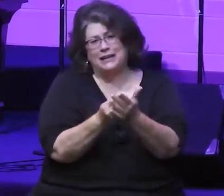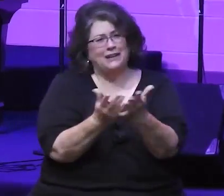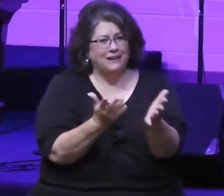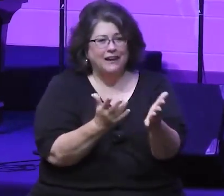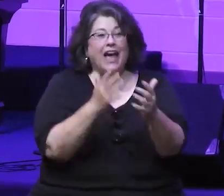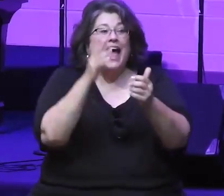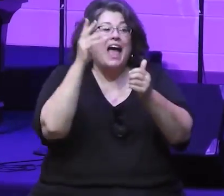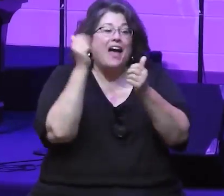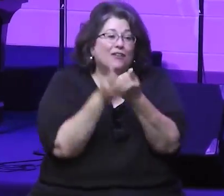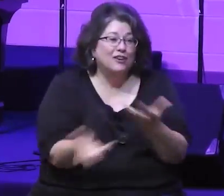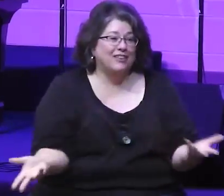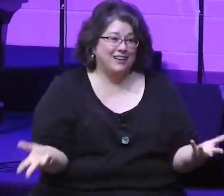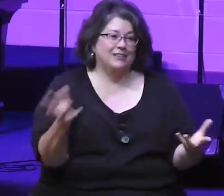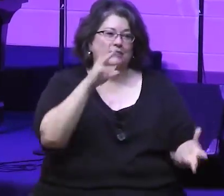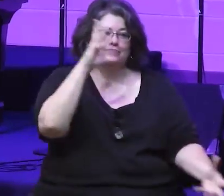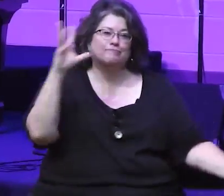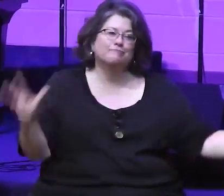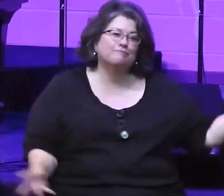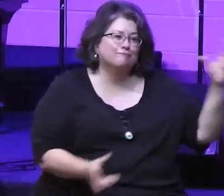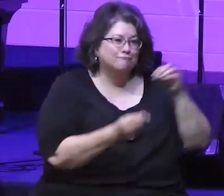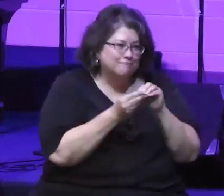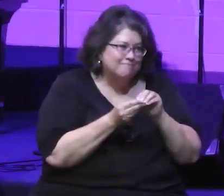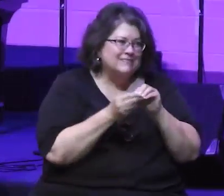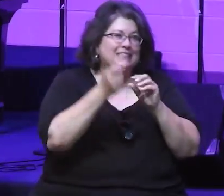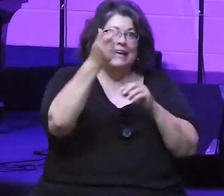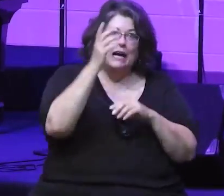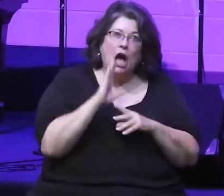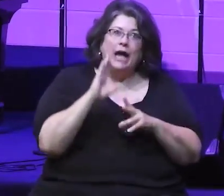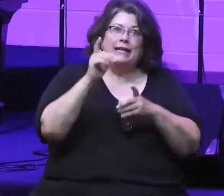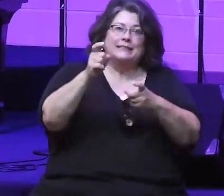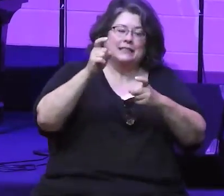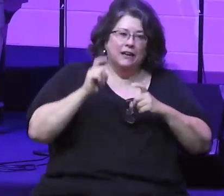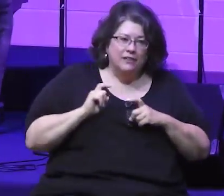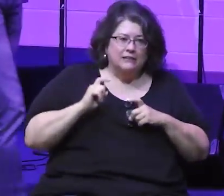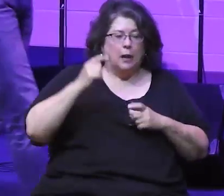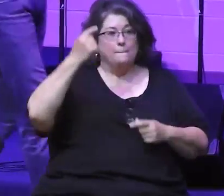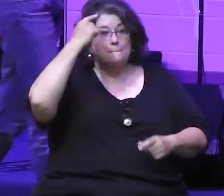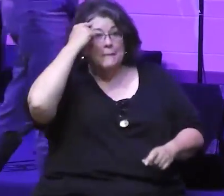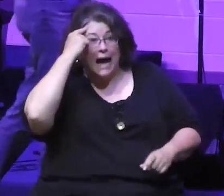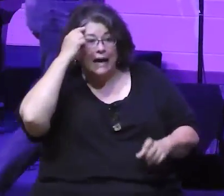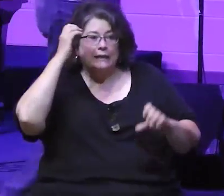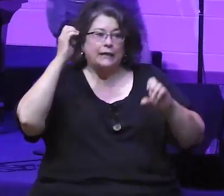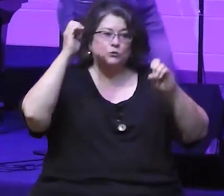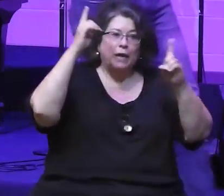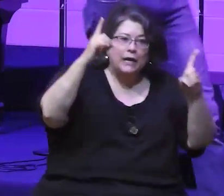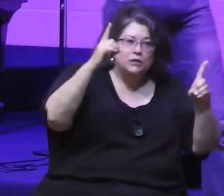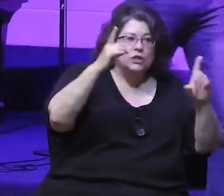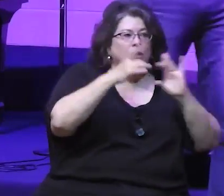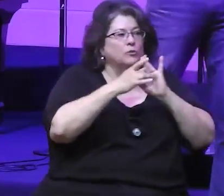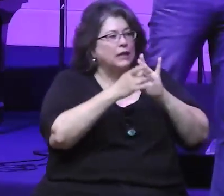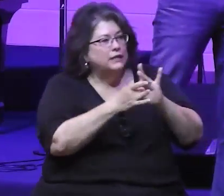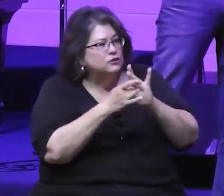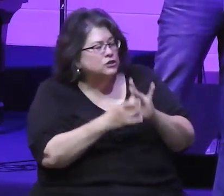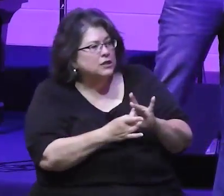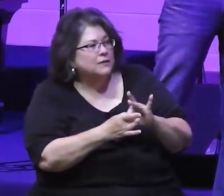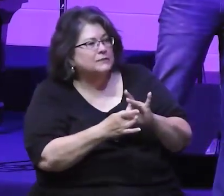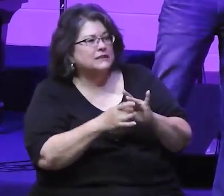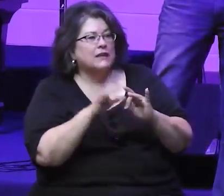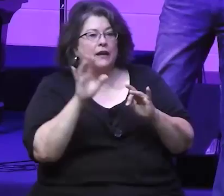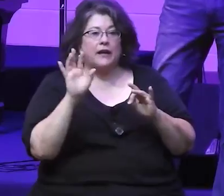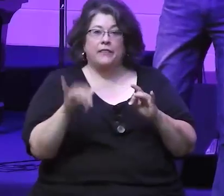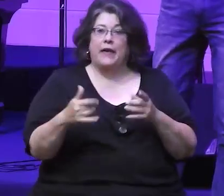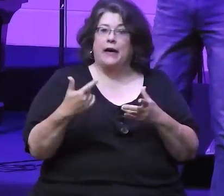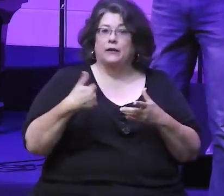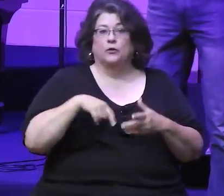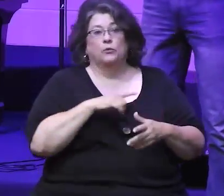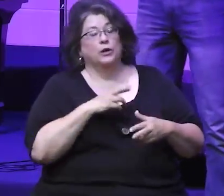have? What is everything God has entrusted to? The life of our mind, educational level, our relationships, the fact that we are retired